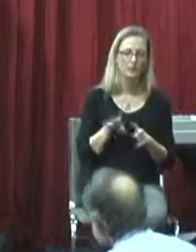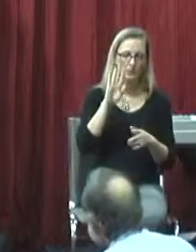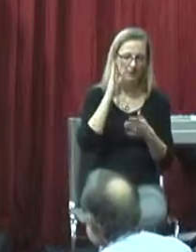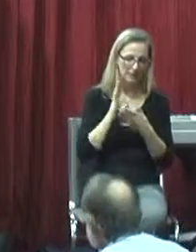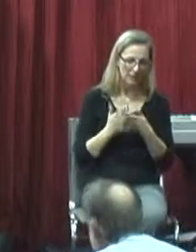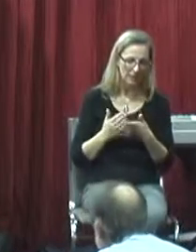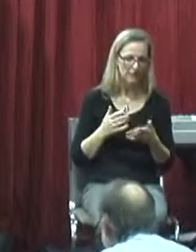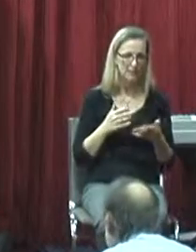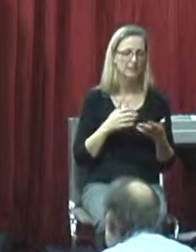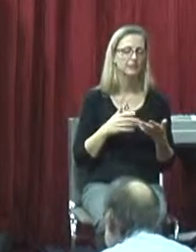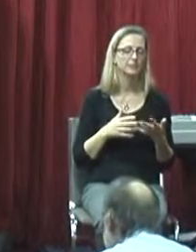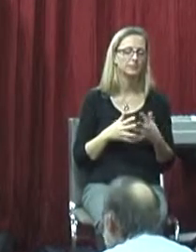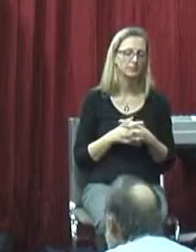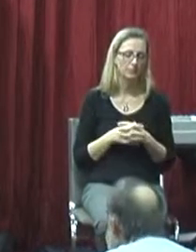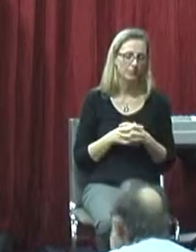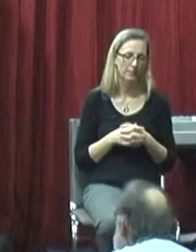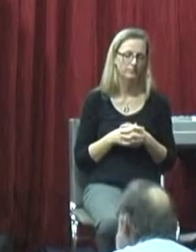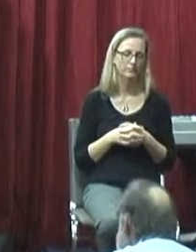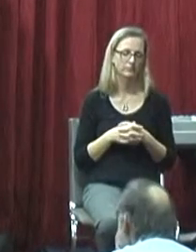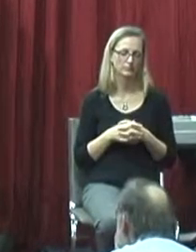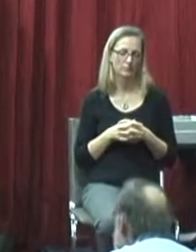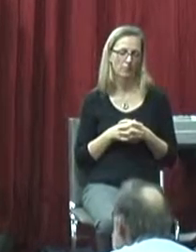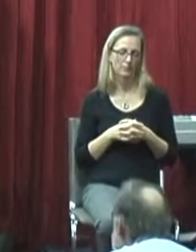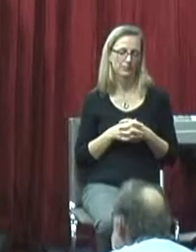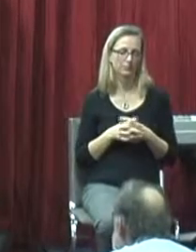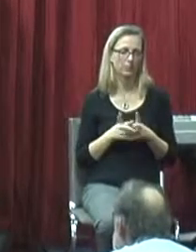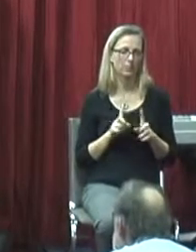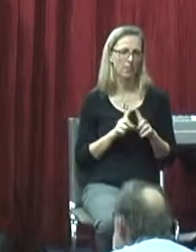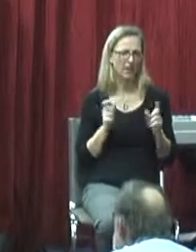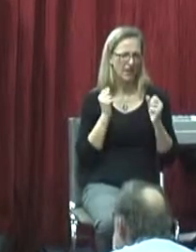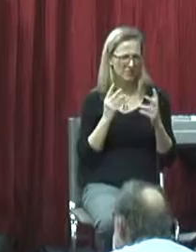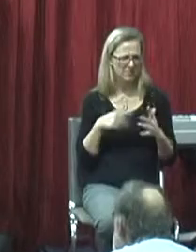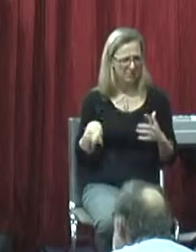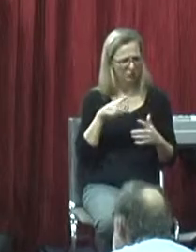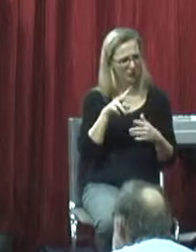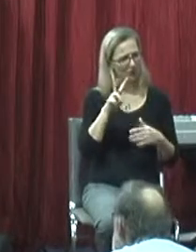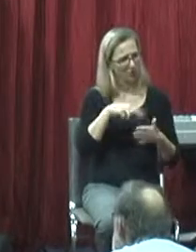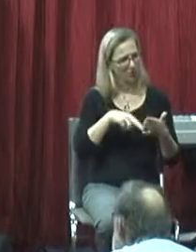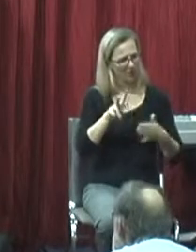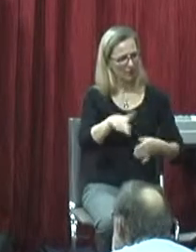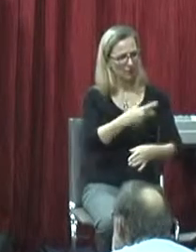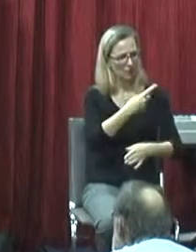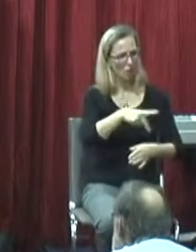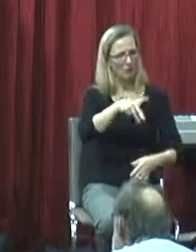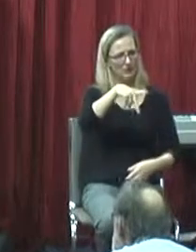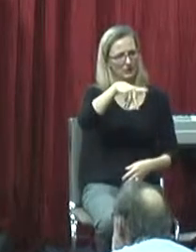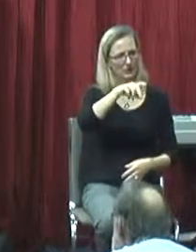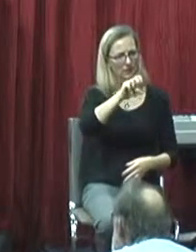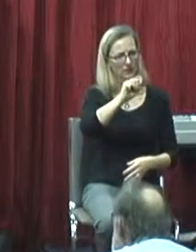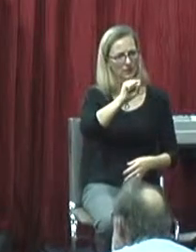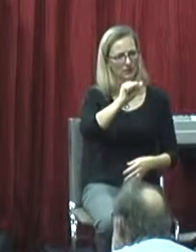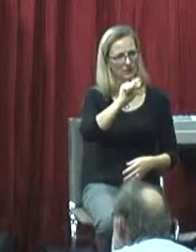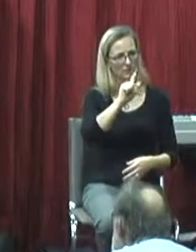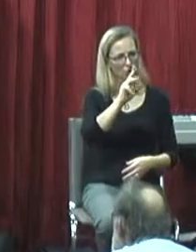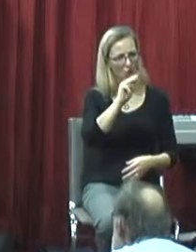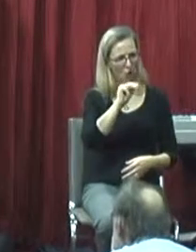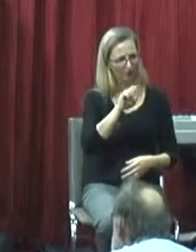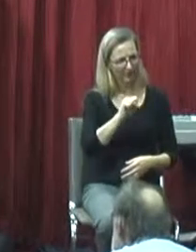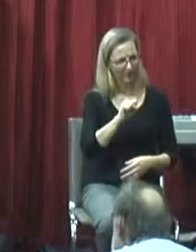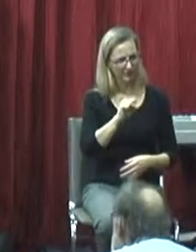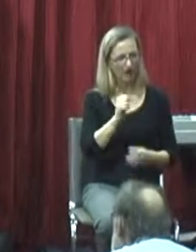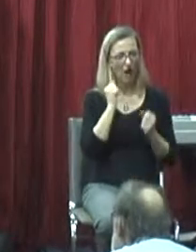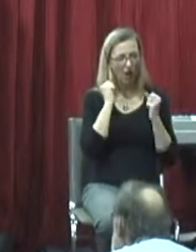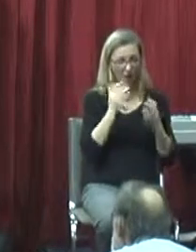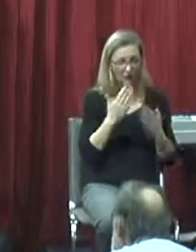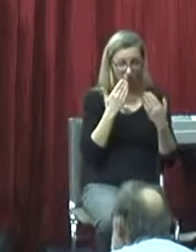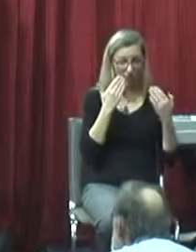Tamar, and Absalom's rebellion. Yet, how many of you read the Psalms? How much thankfulness is in the Psalms of